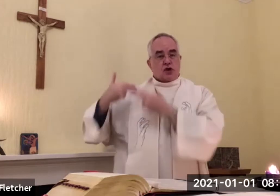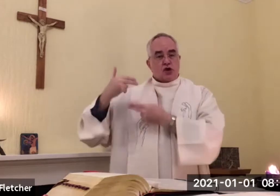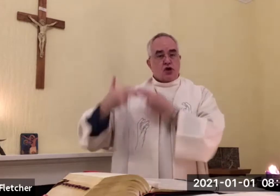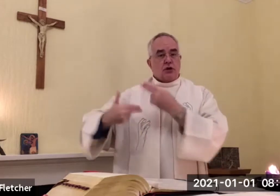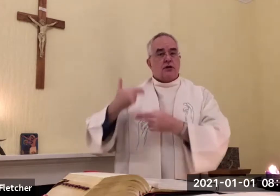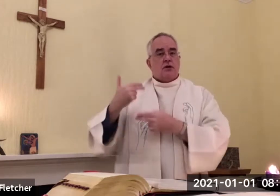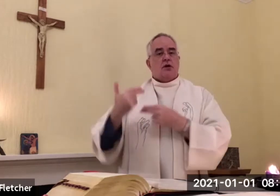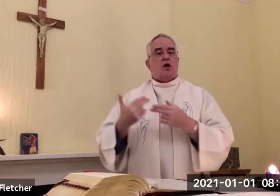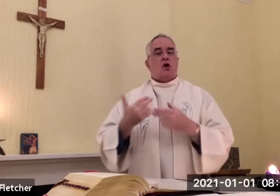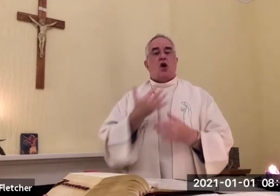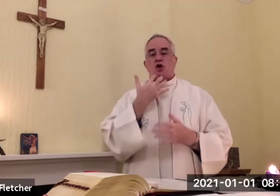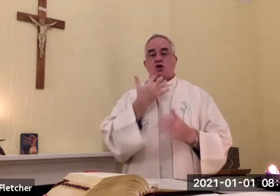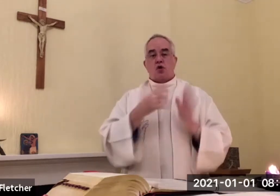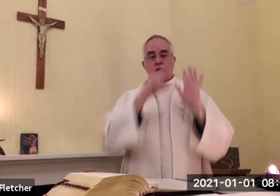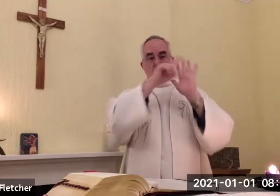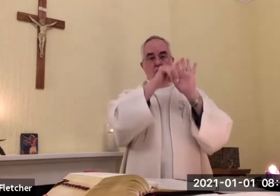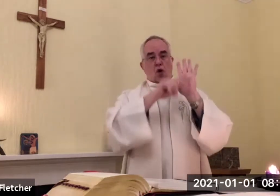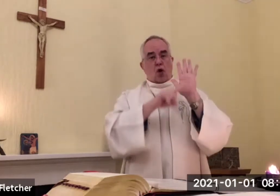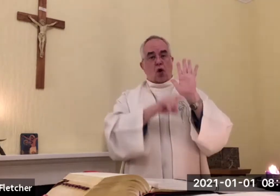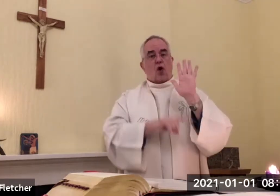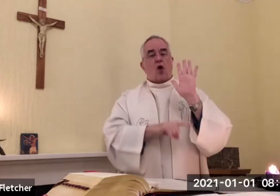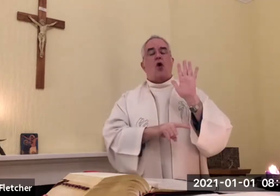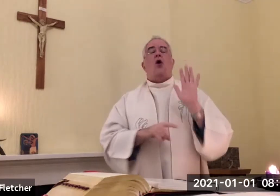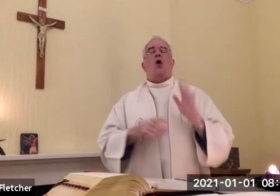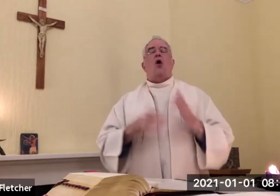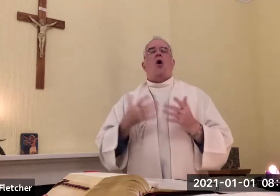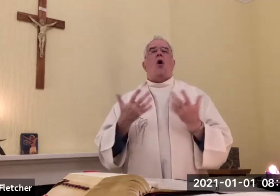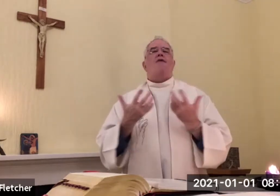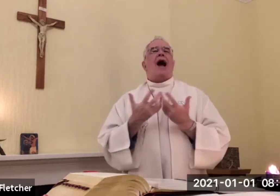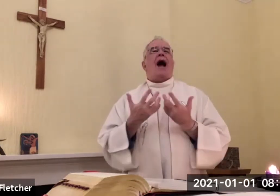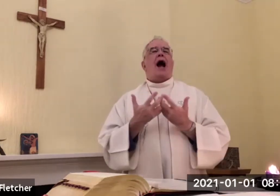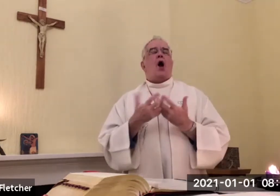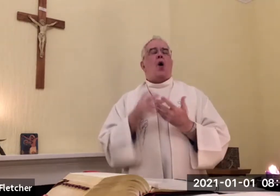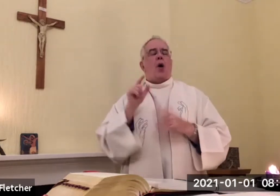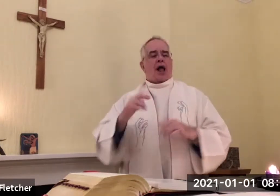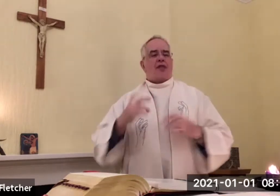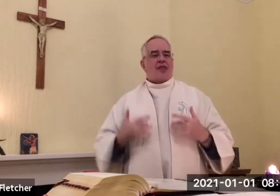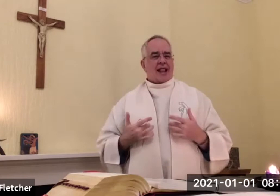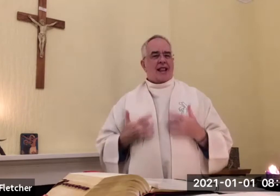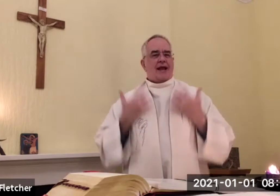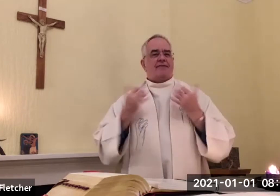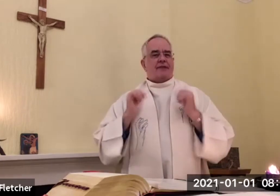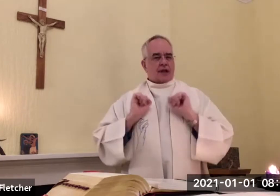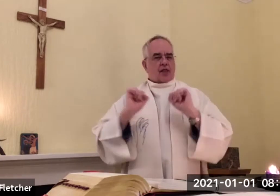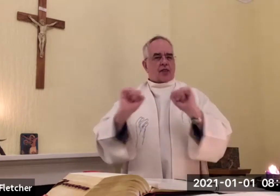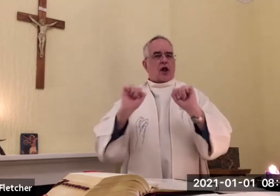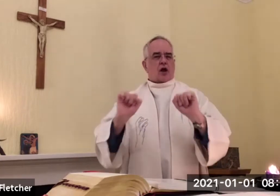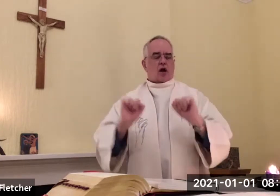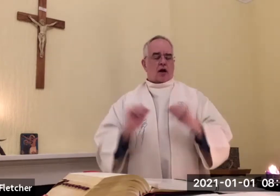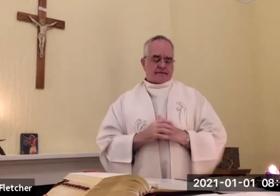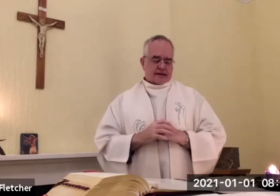tradition, Jewish law of how they lived their lives.